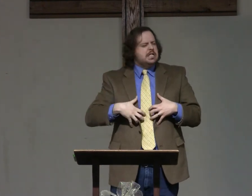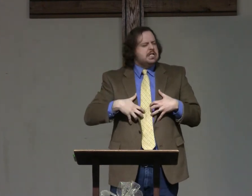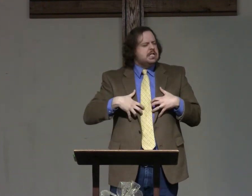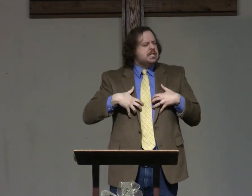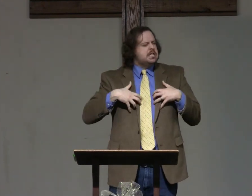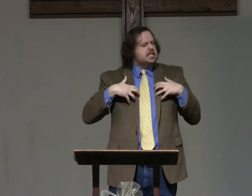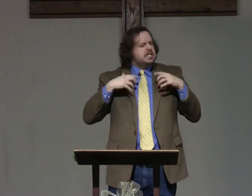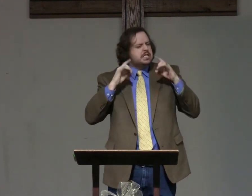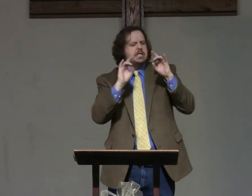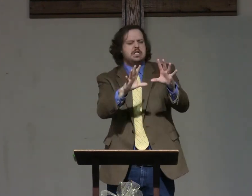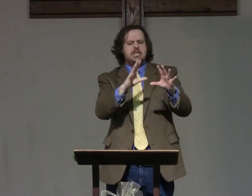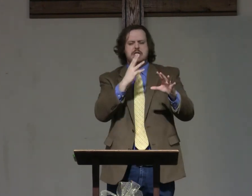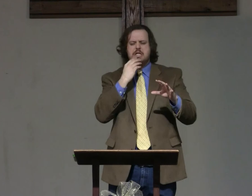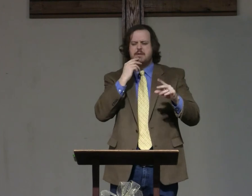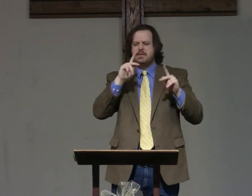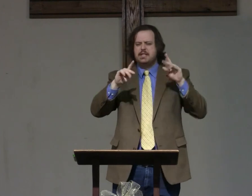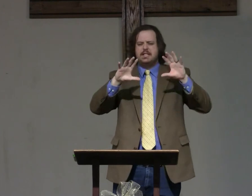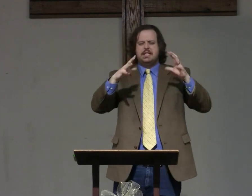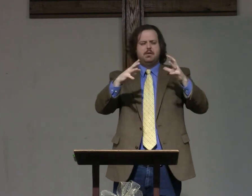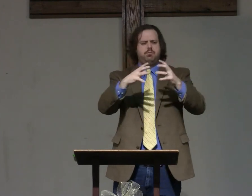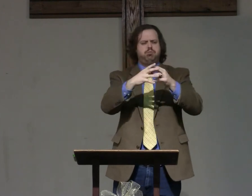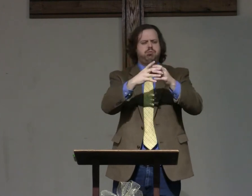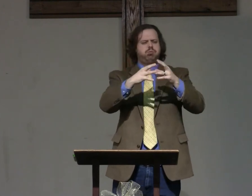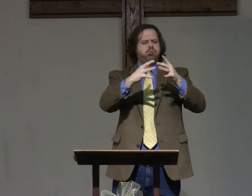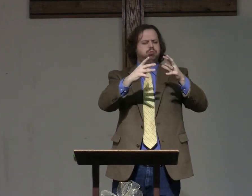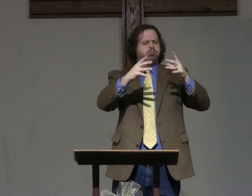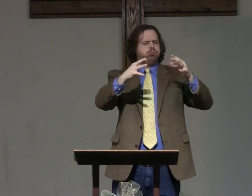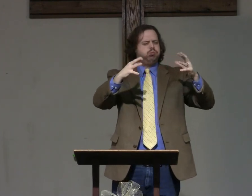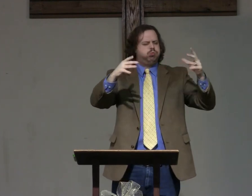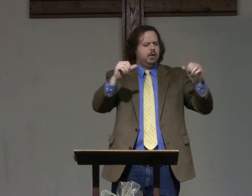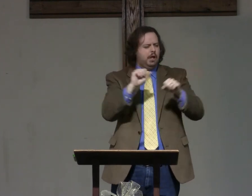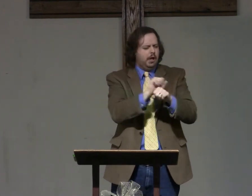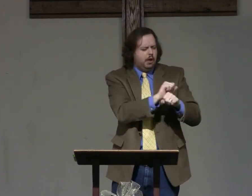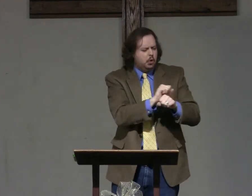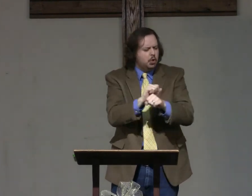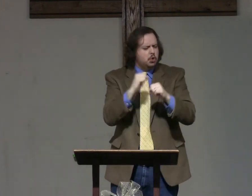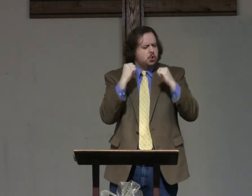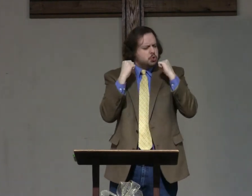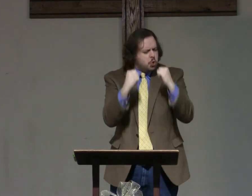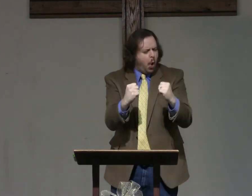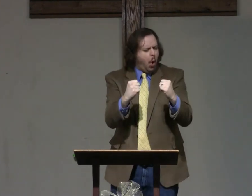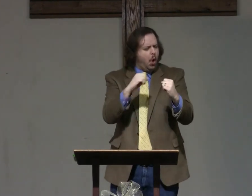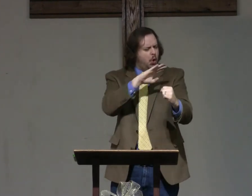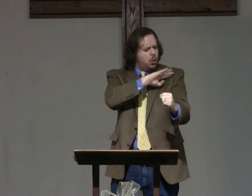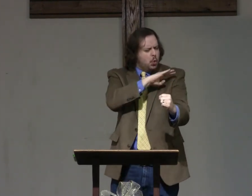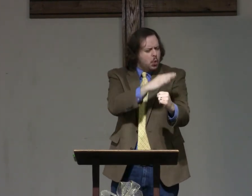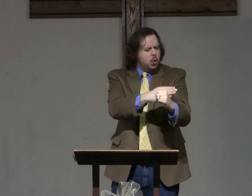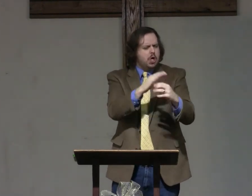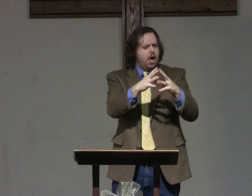The Egyptian Pharaoh was angry at the Hebrew people because they were growing so fast.